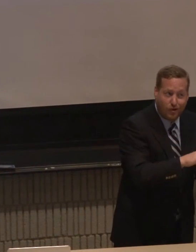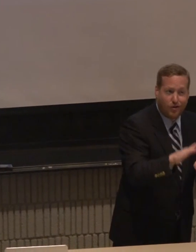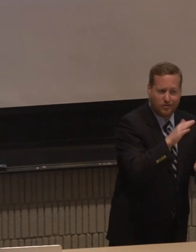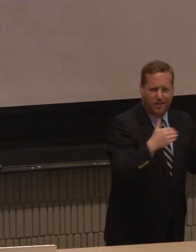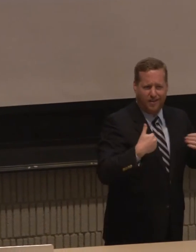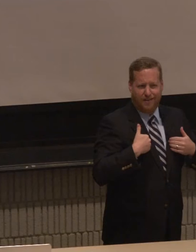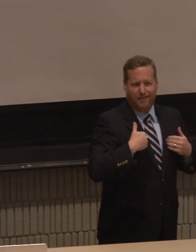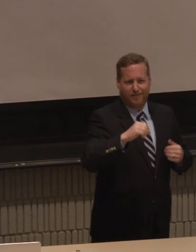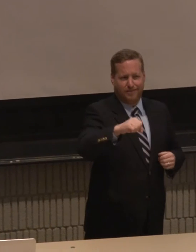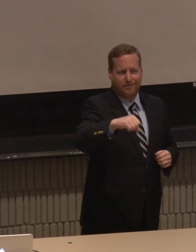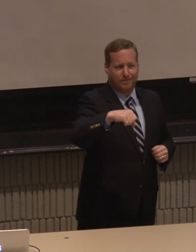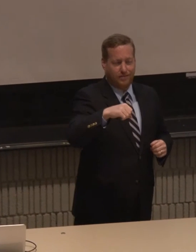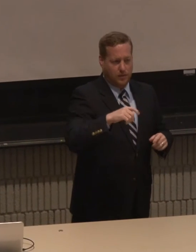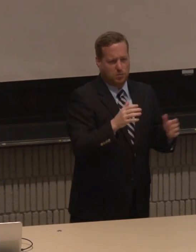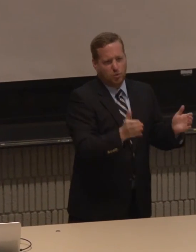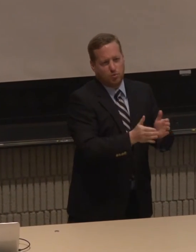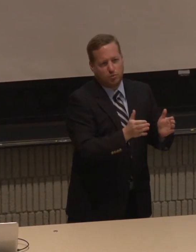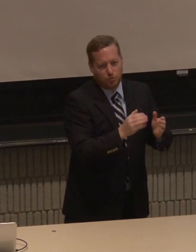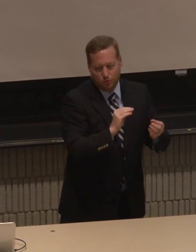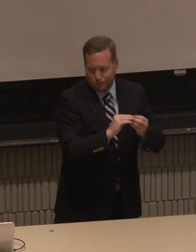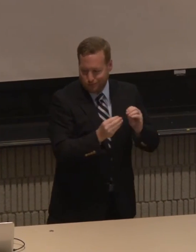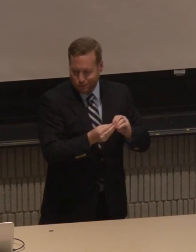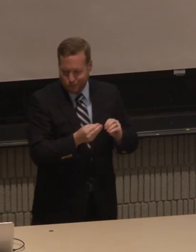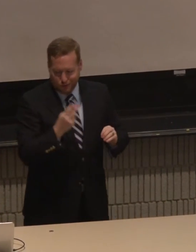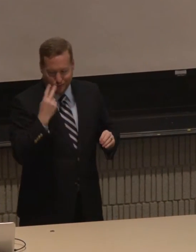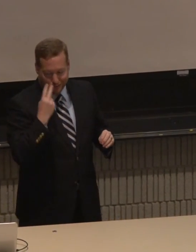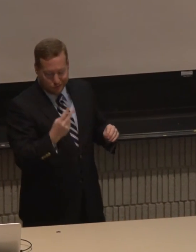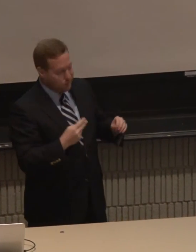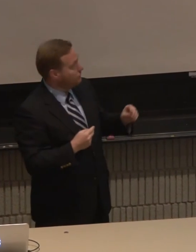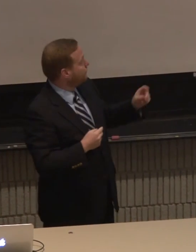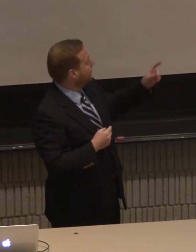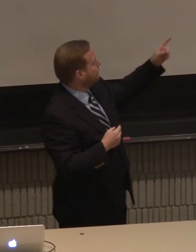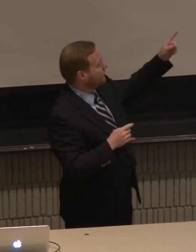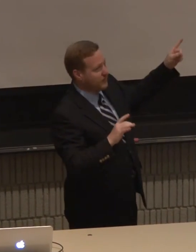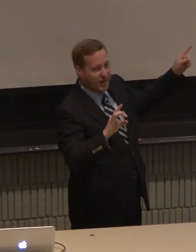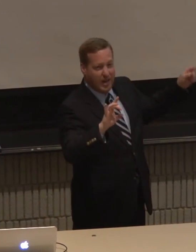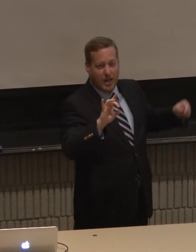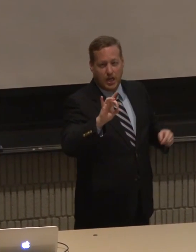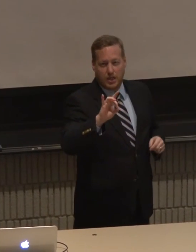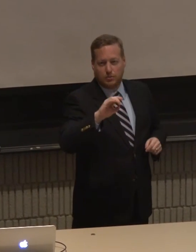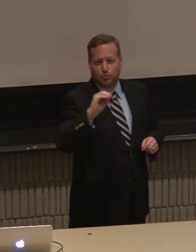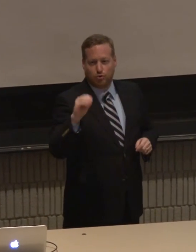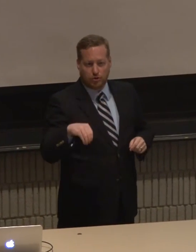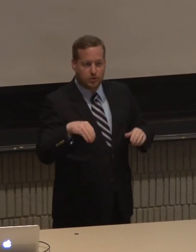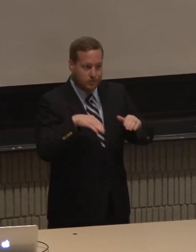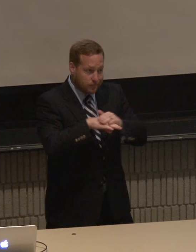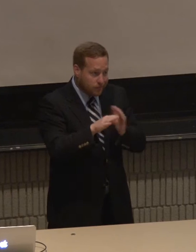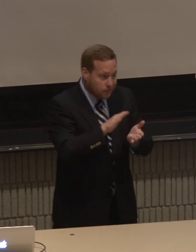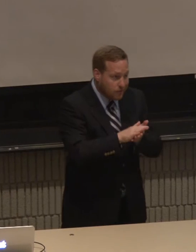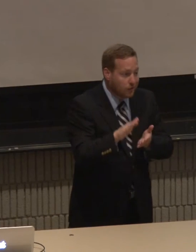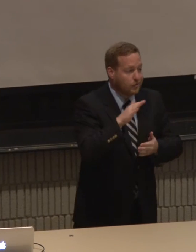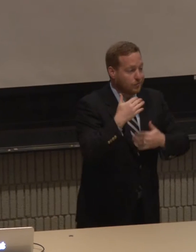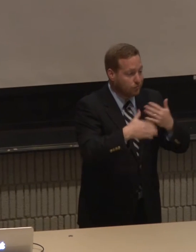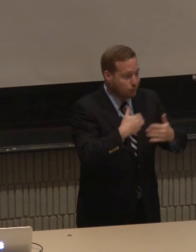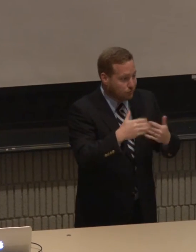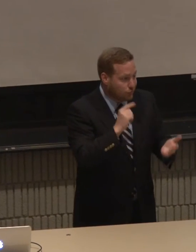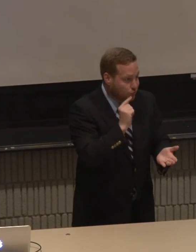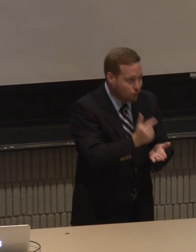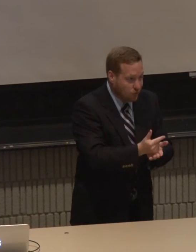Now, I, again, have the privilege of being utterly bilingual, but I'm in a very small percentage of the